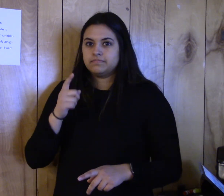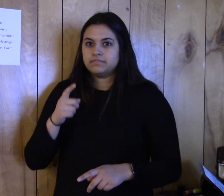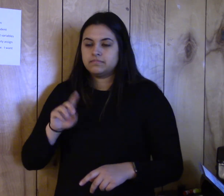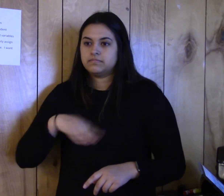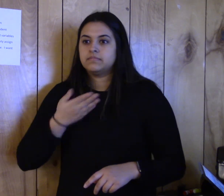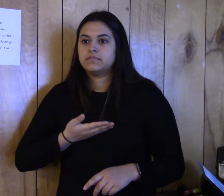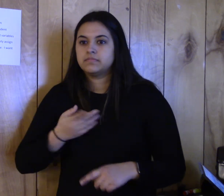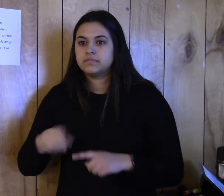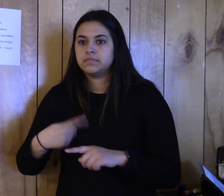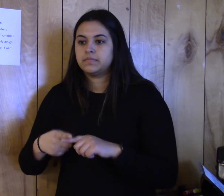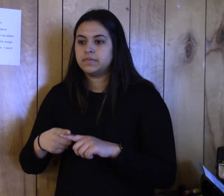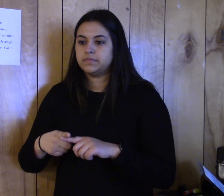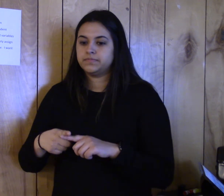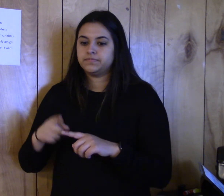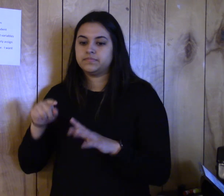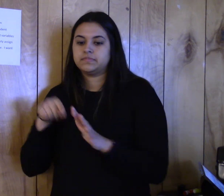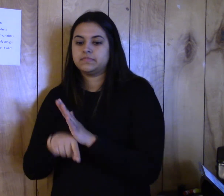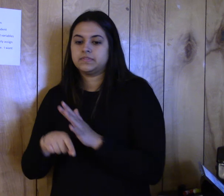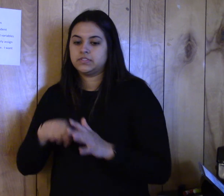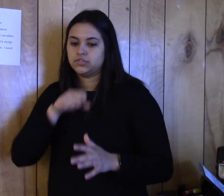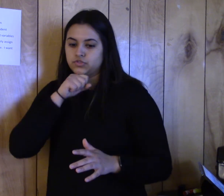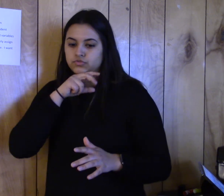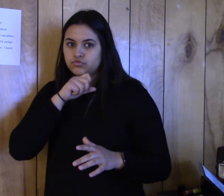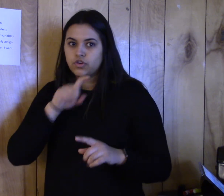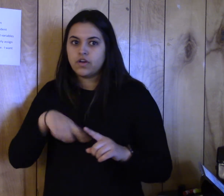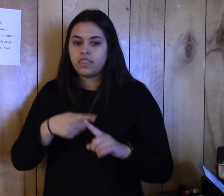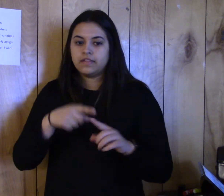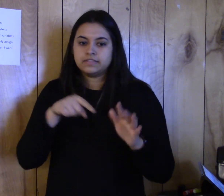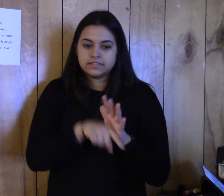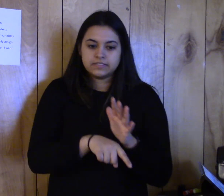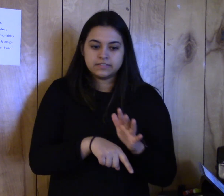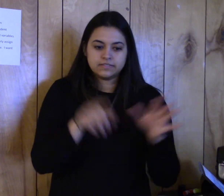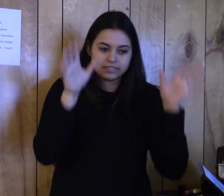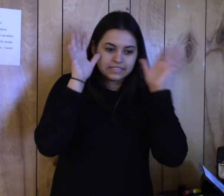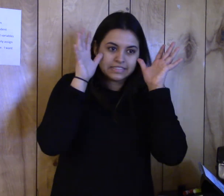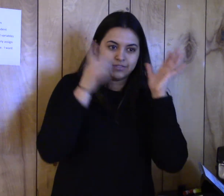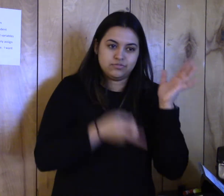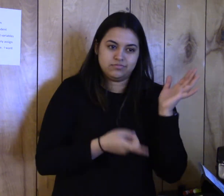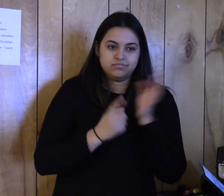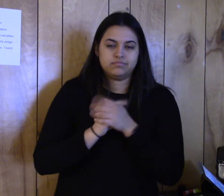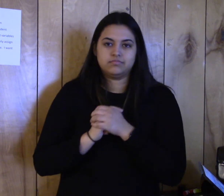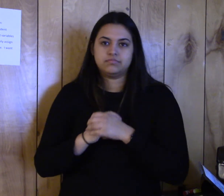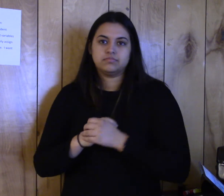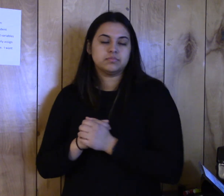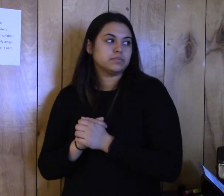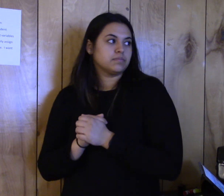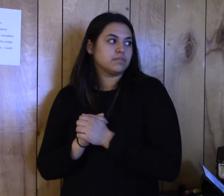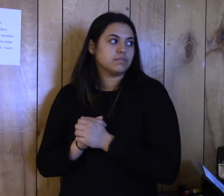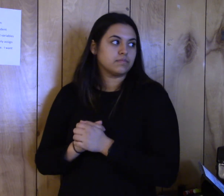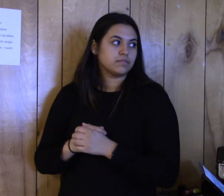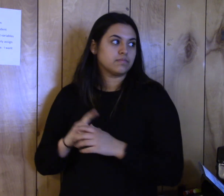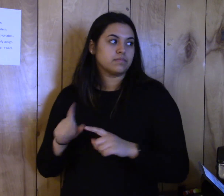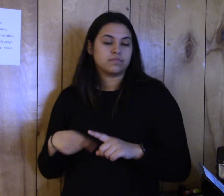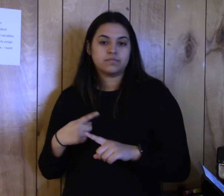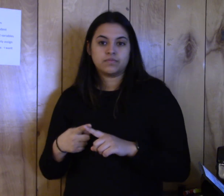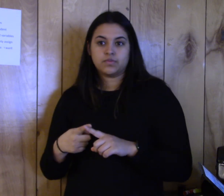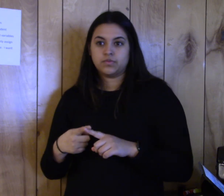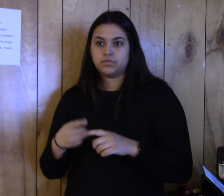Bambi or Bambi's mother. We have different ideas about what they're supposed to be. Even when we have personified frog